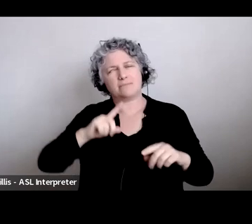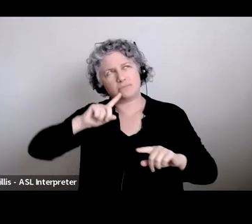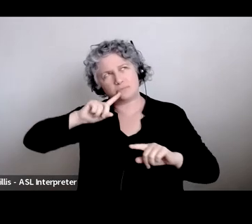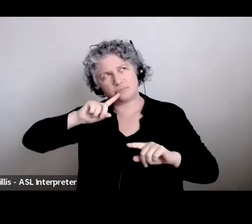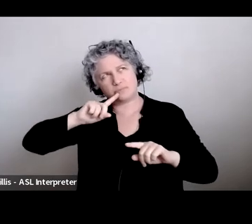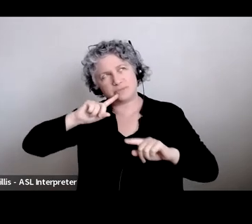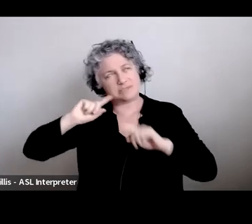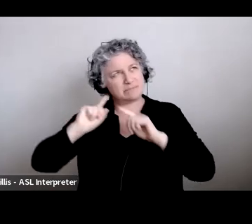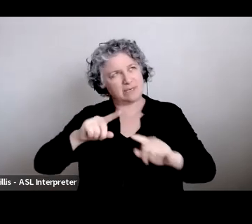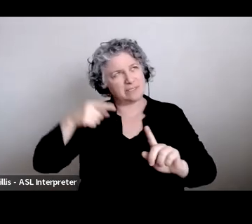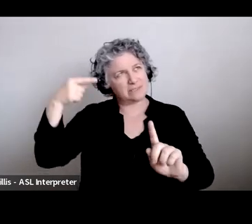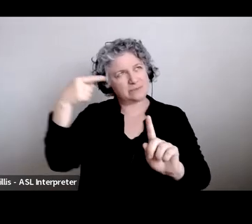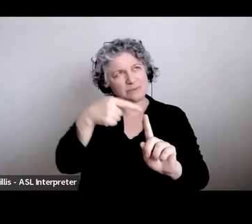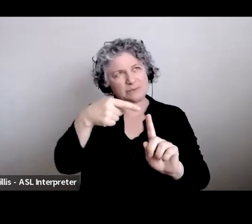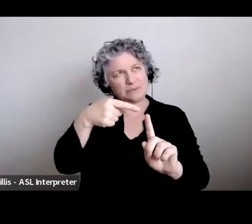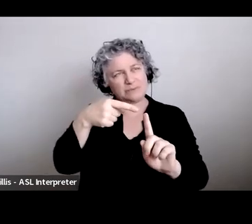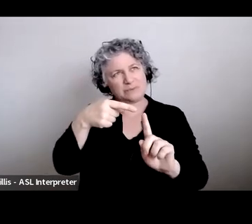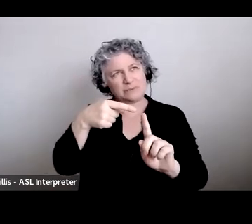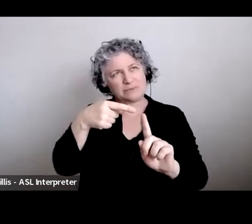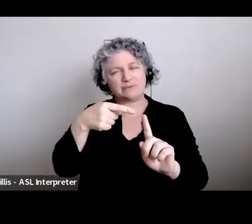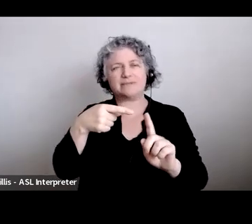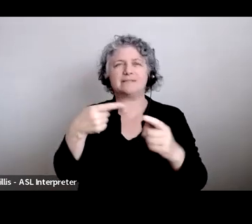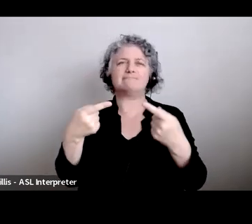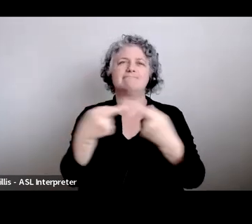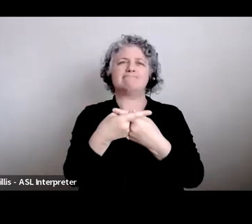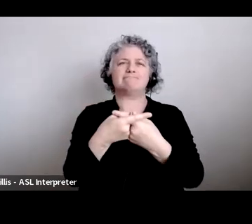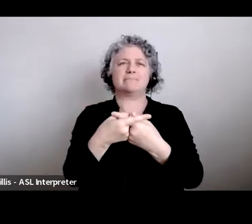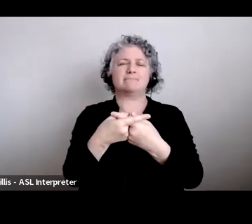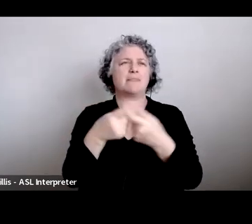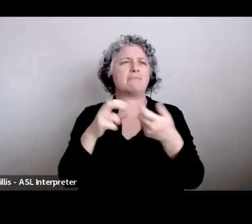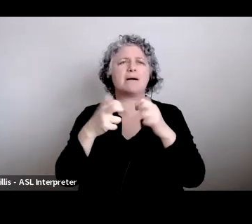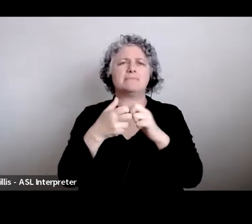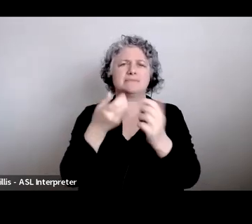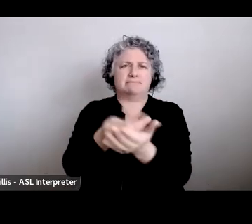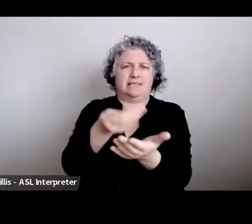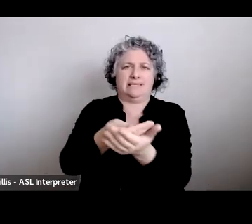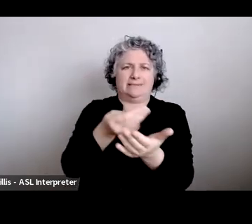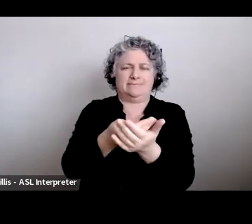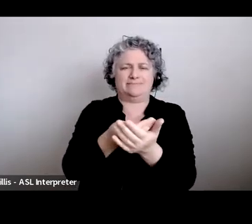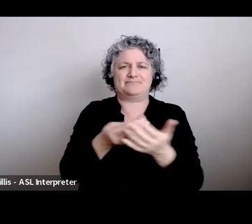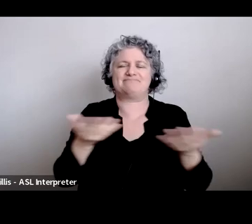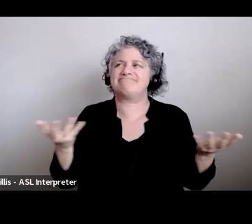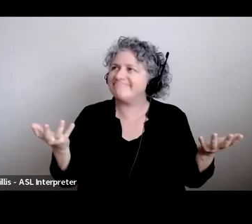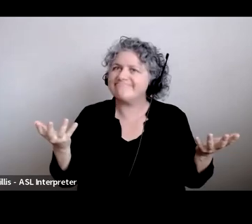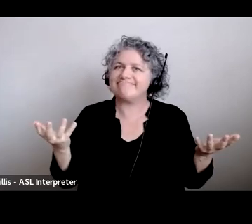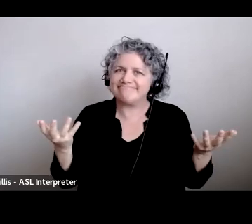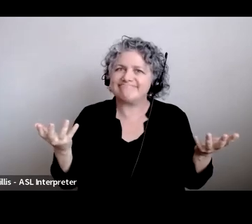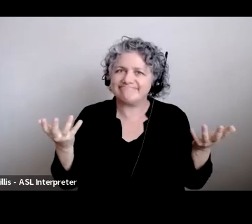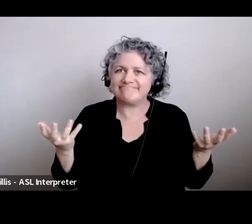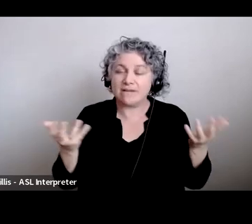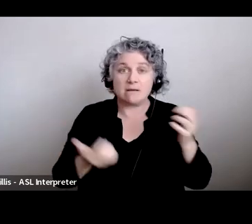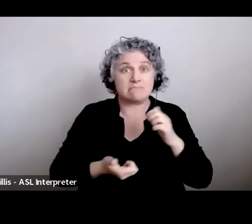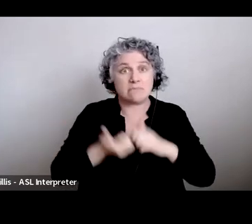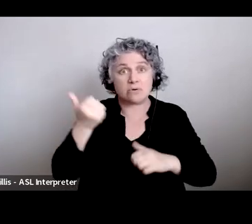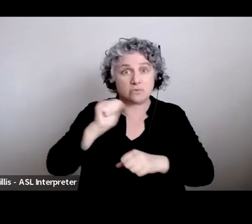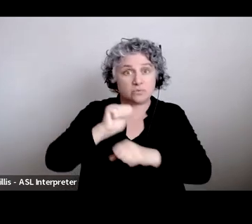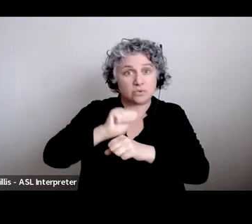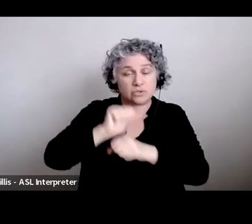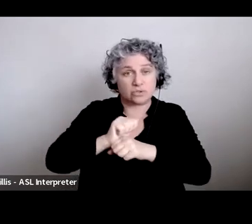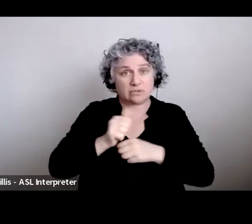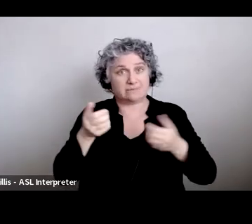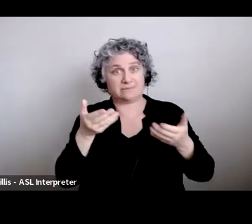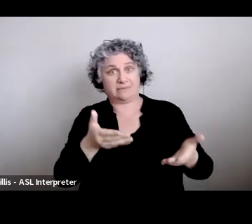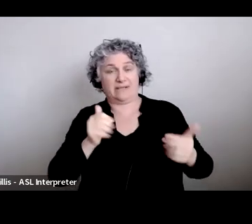inevitably the disparity is money, right? And the vast majority of work that is done in the